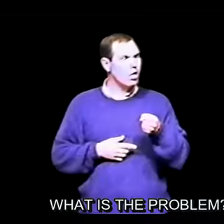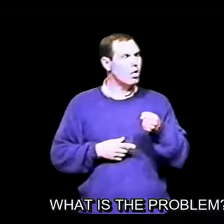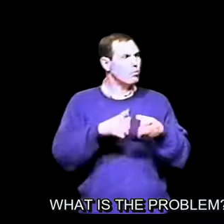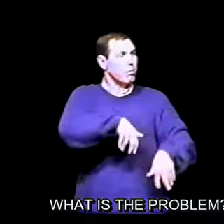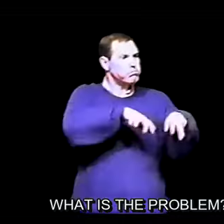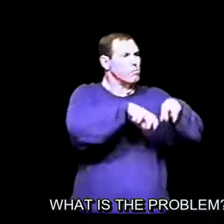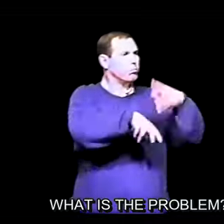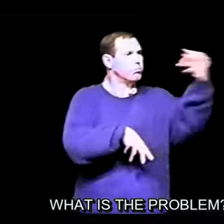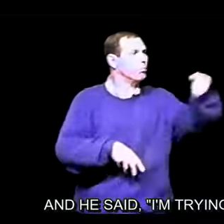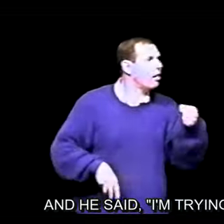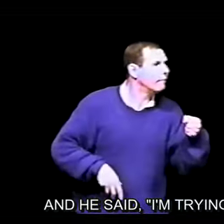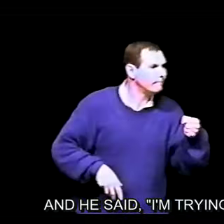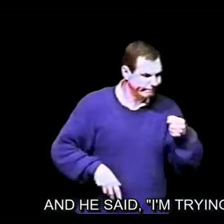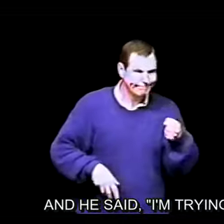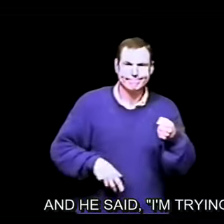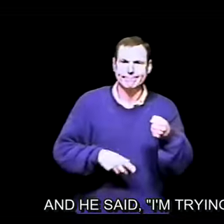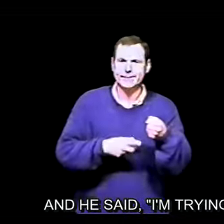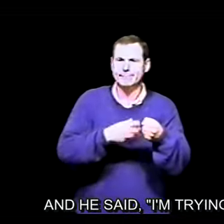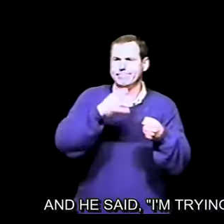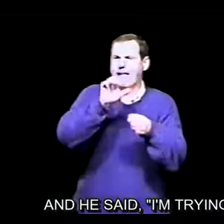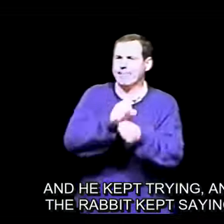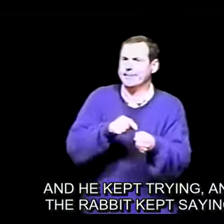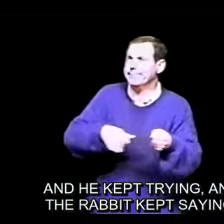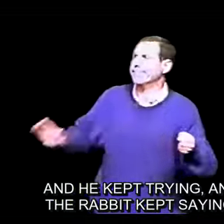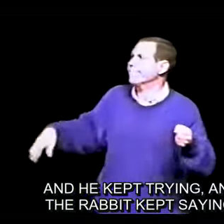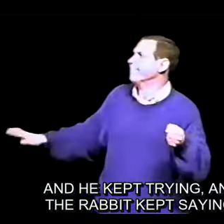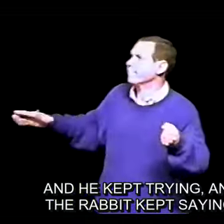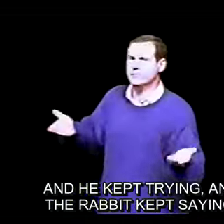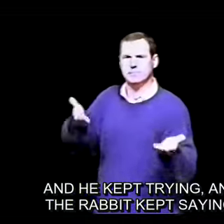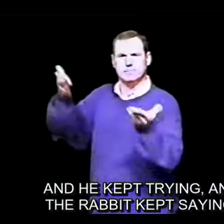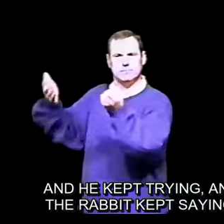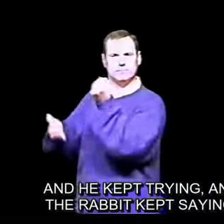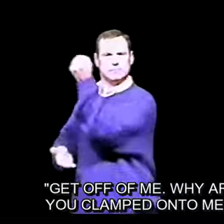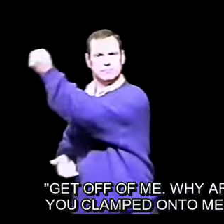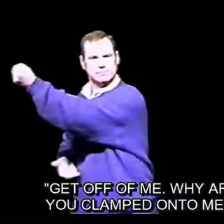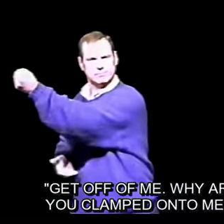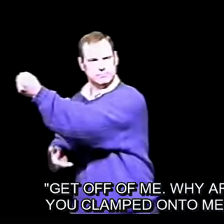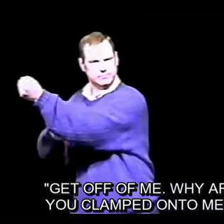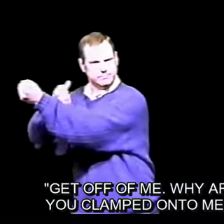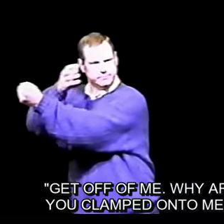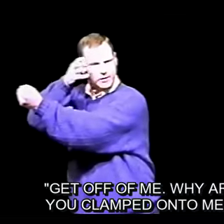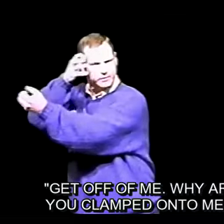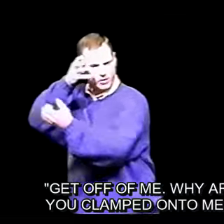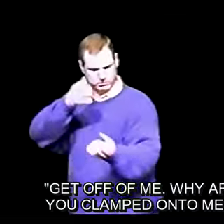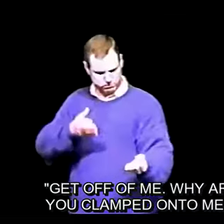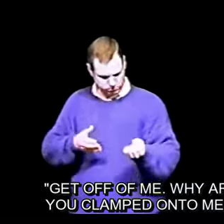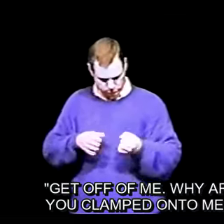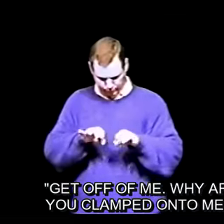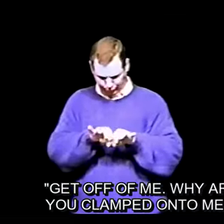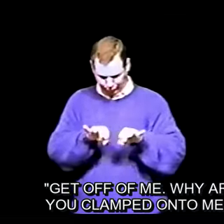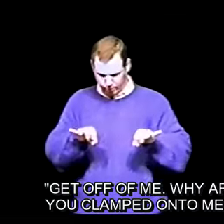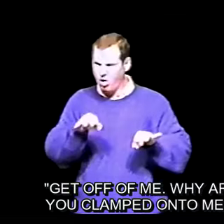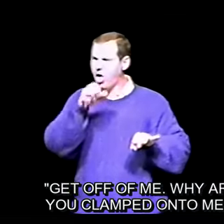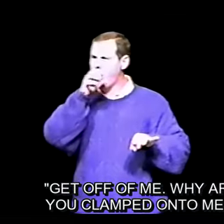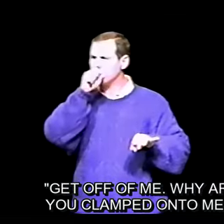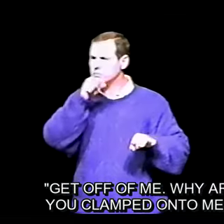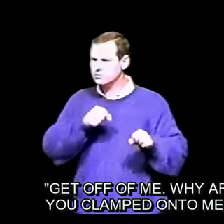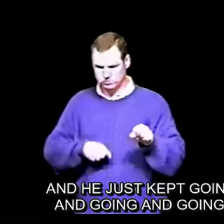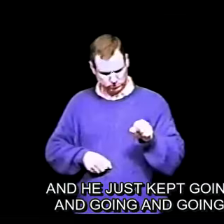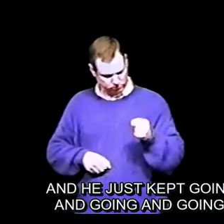And he said, I'm trying. And he kept trying, and the rabbit kept saying, get off of me. Why are you clamped onto me, And he